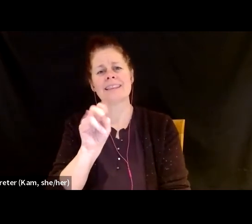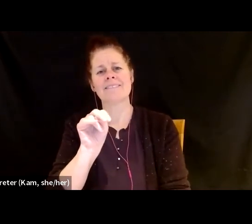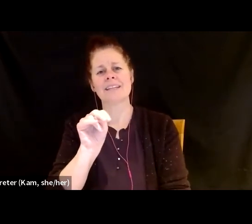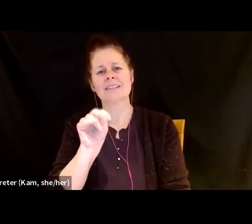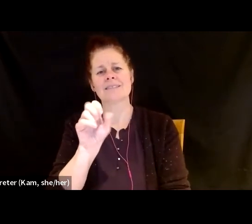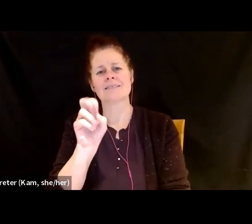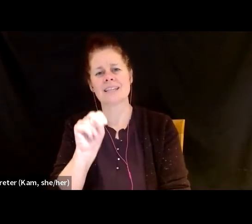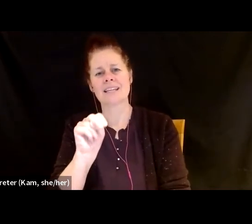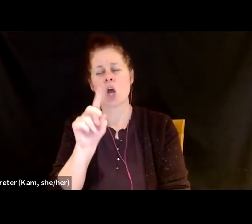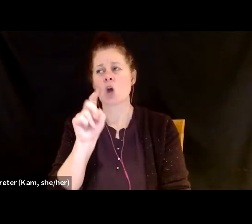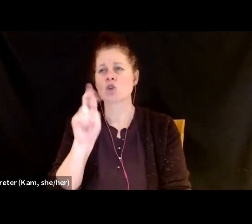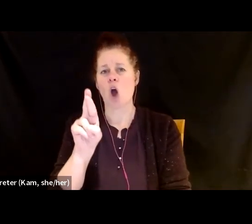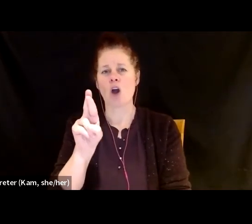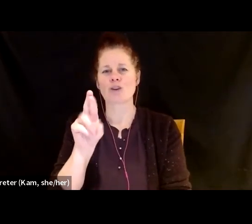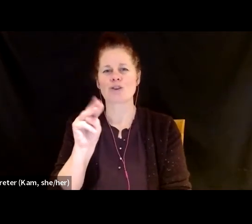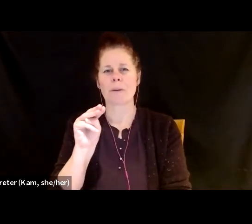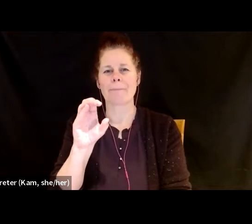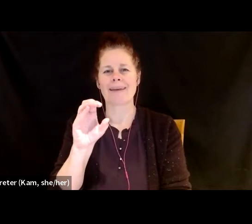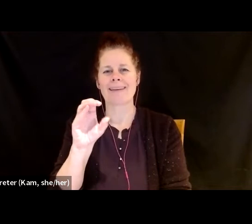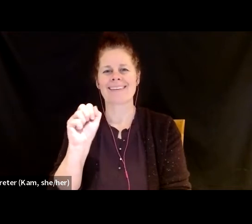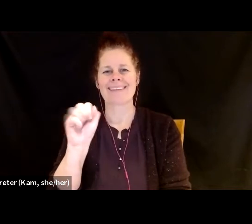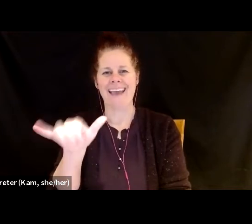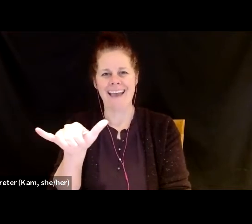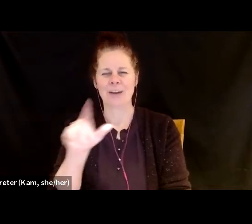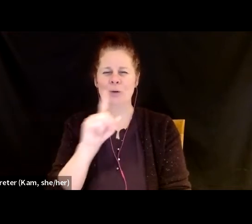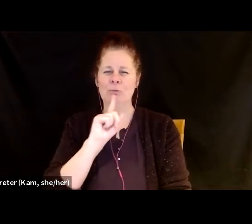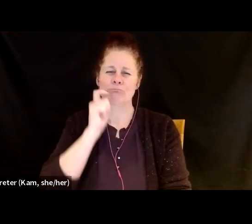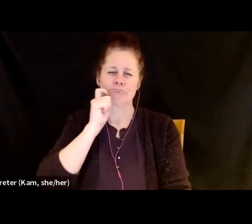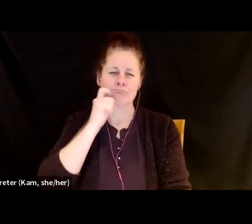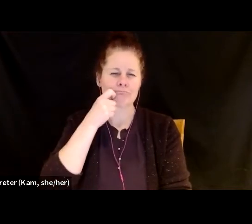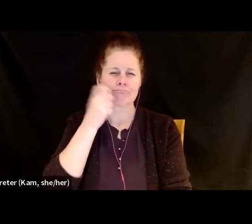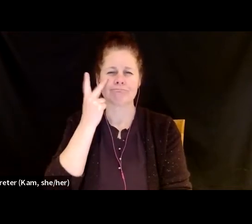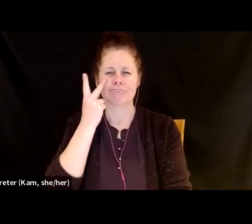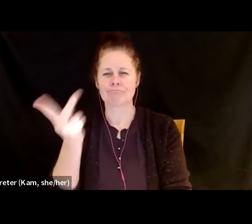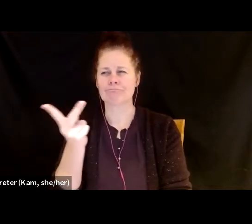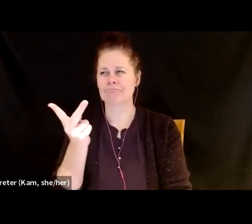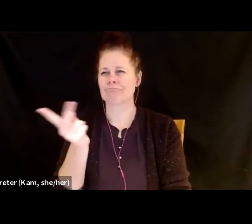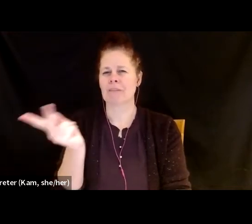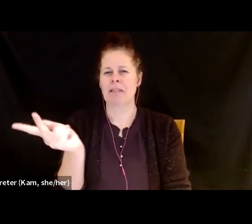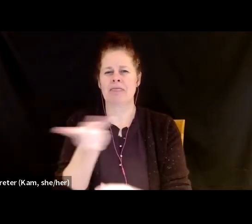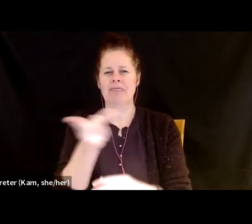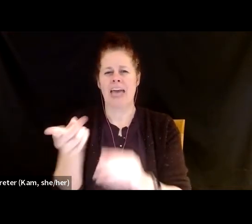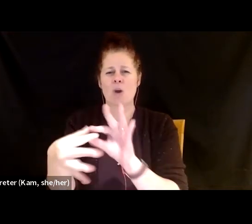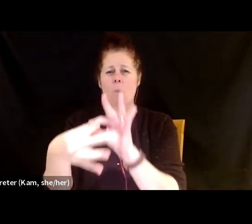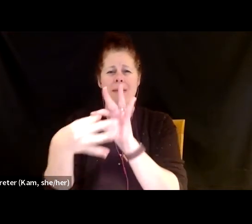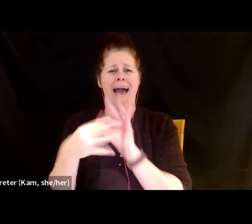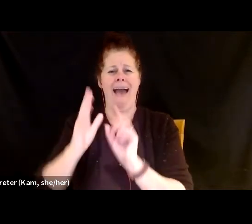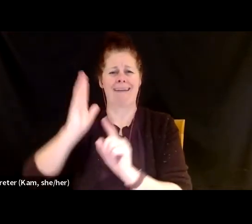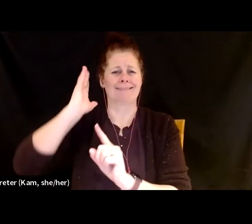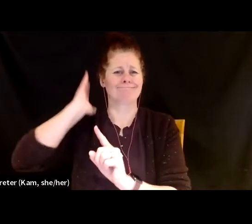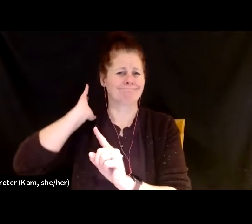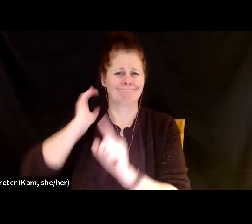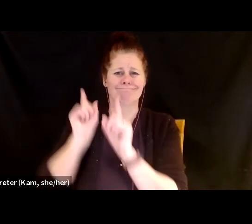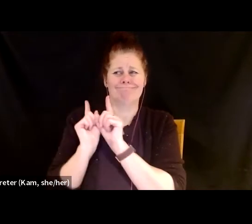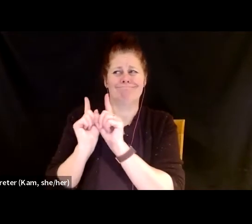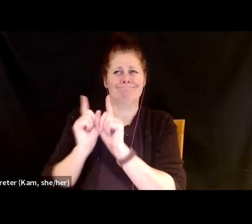to see how far back they go, and, you know, with dissertations. And